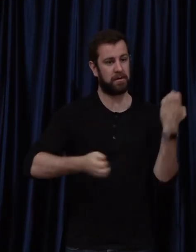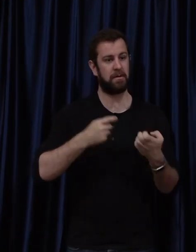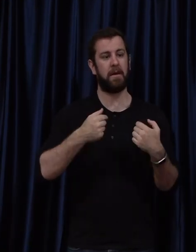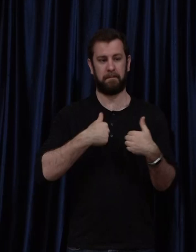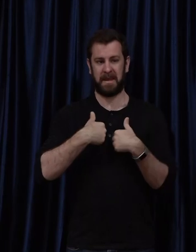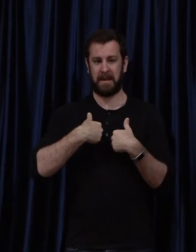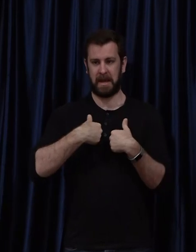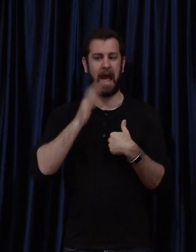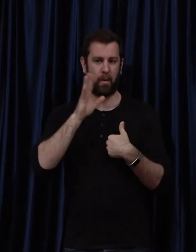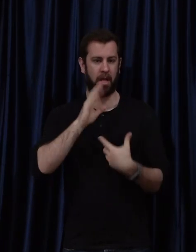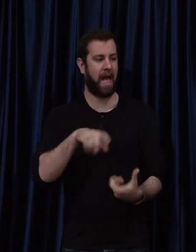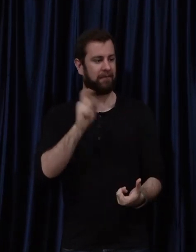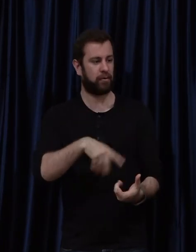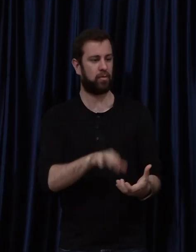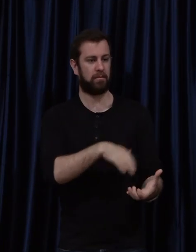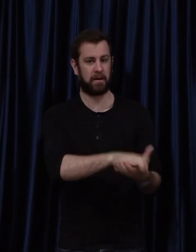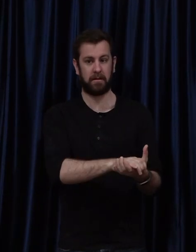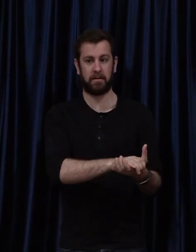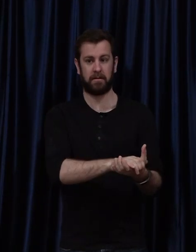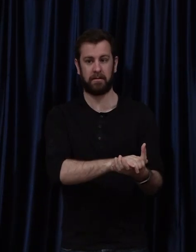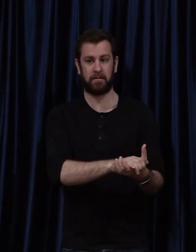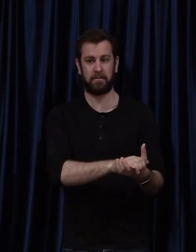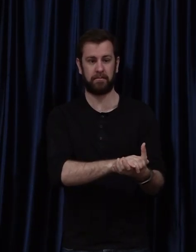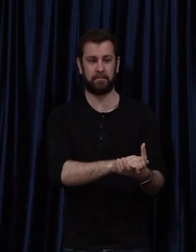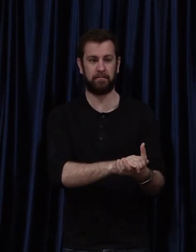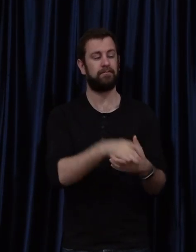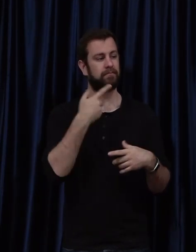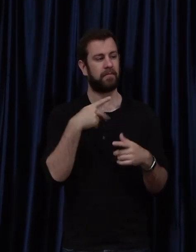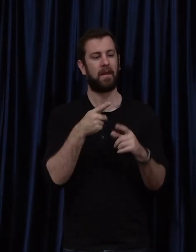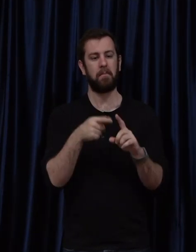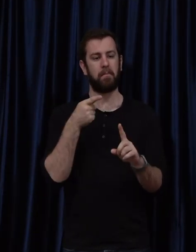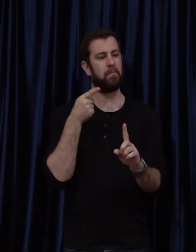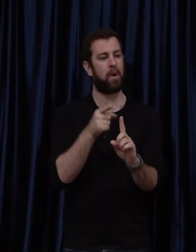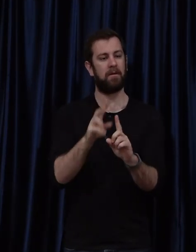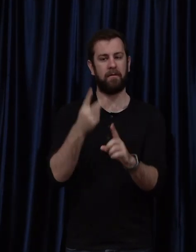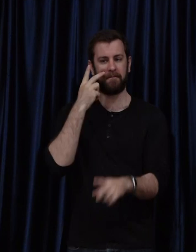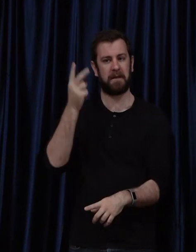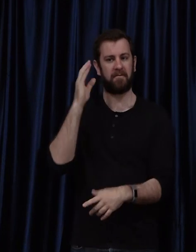to wed her. But this is where I bring you to the point of reflection on my topic.